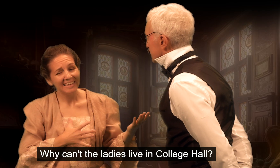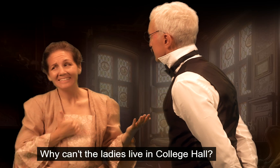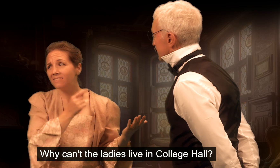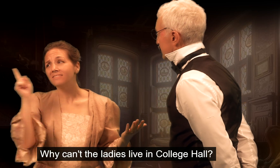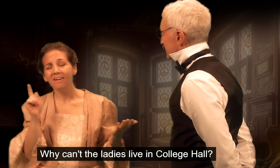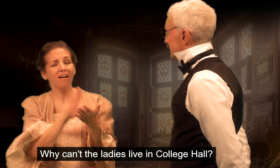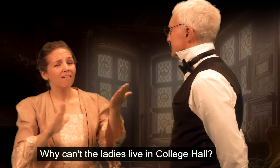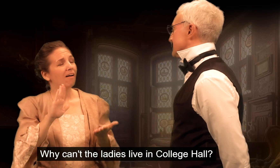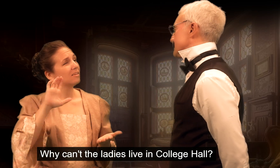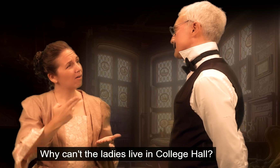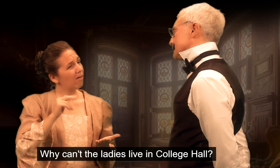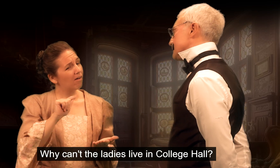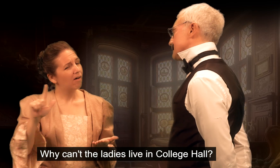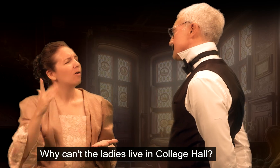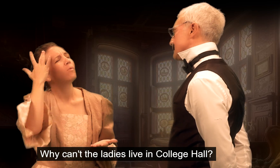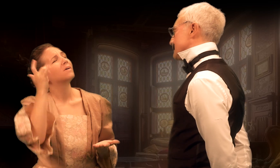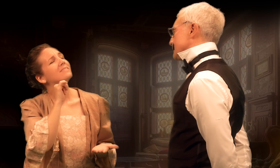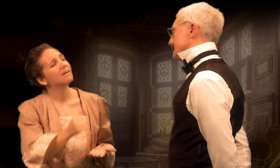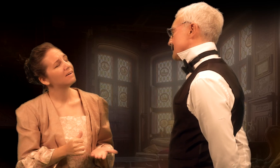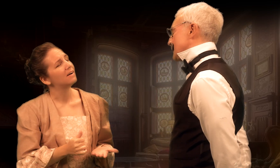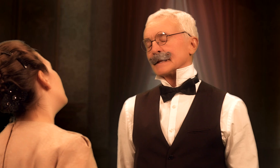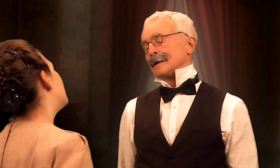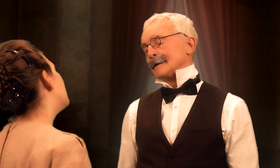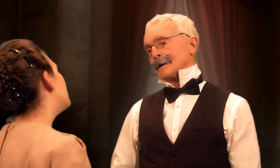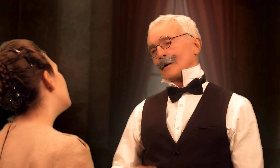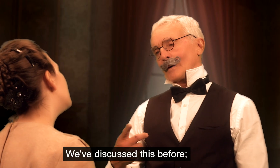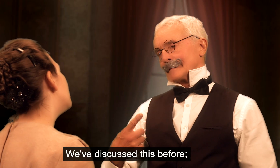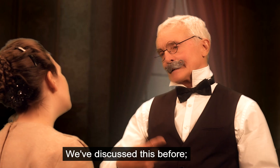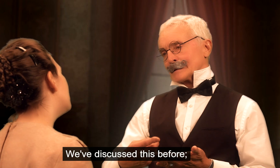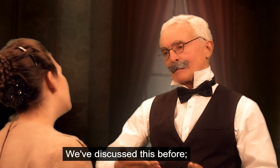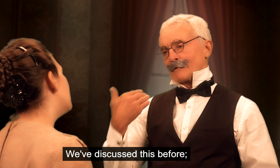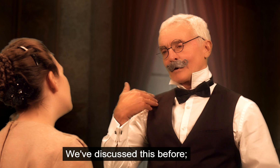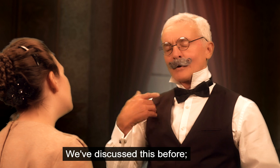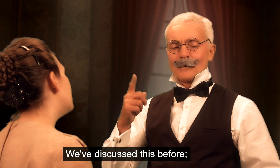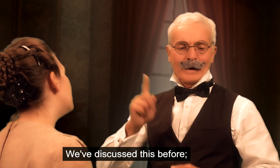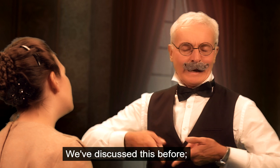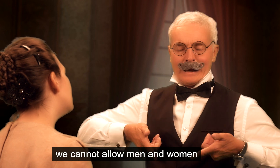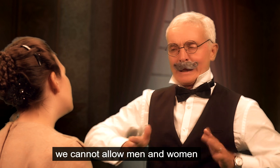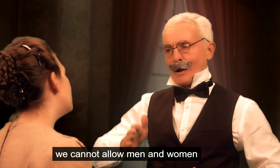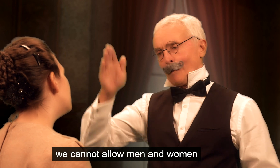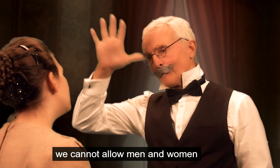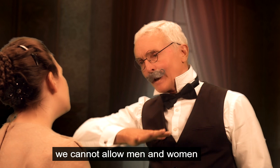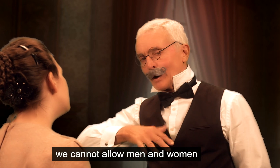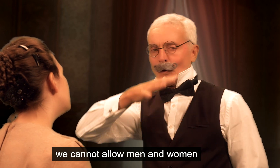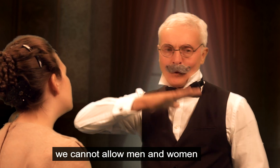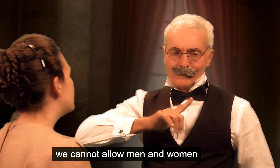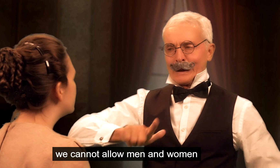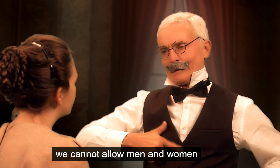Why can't the ladies live in College Hall? We've discussed this before. We cannot allow men and women